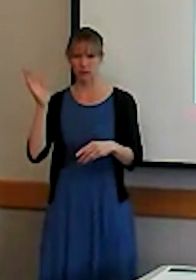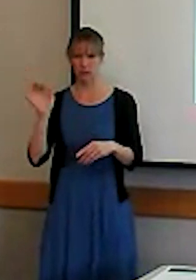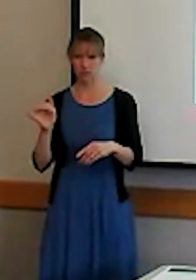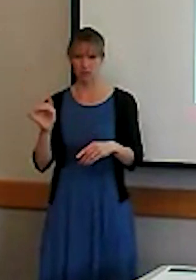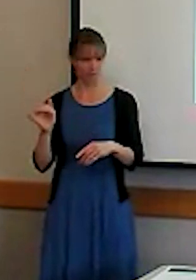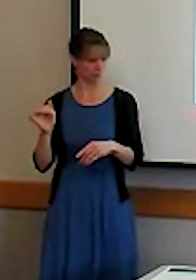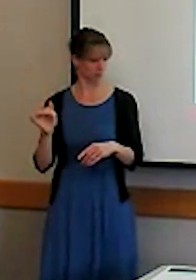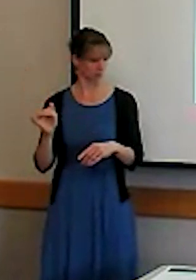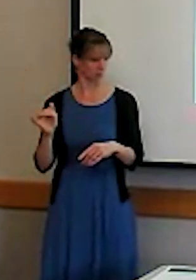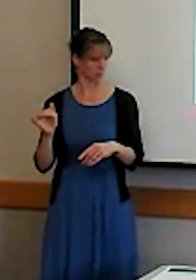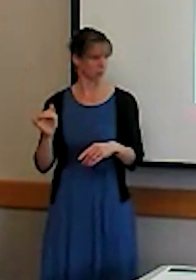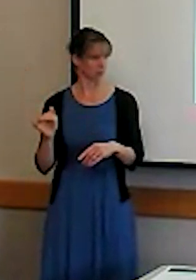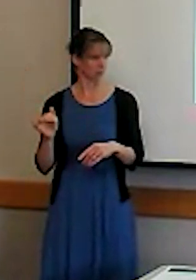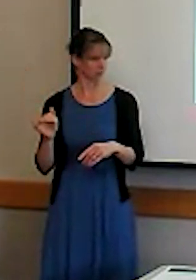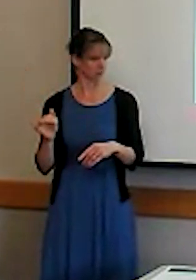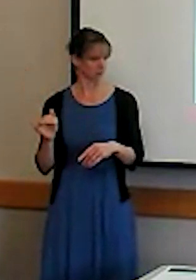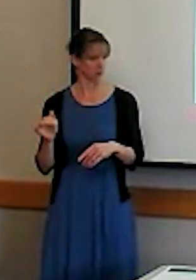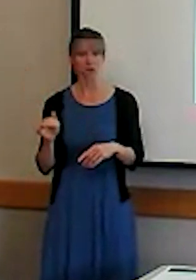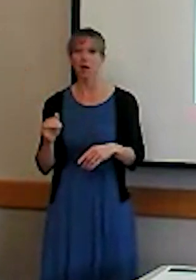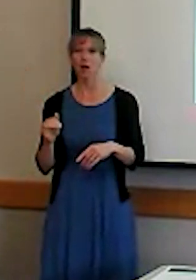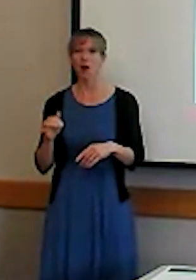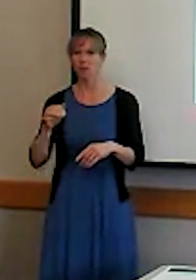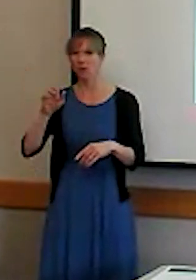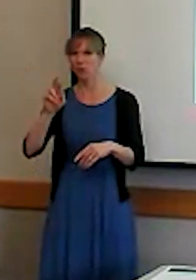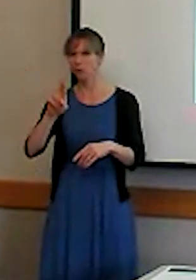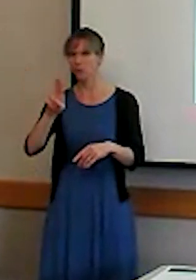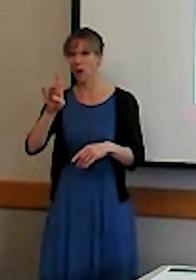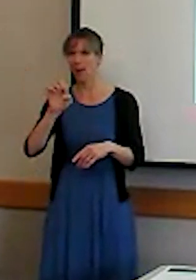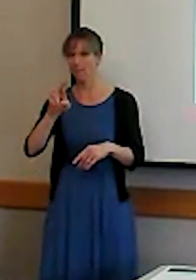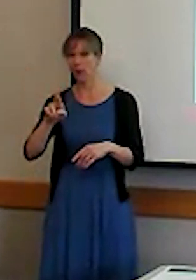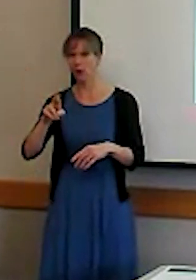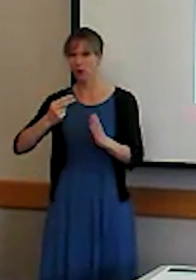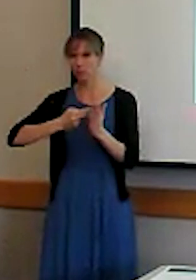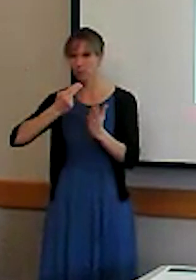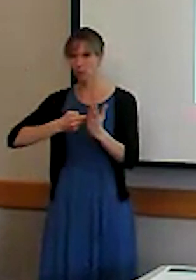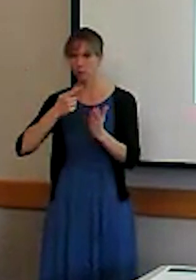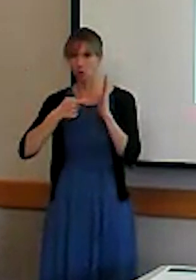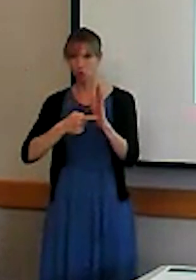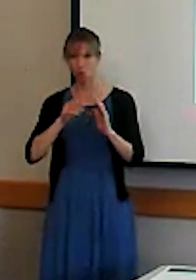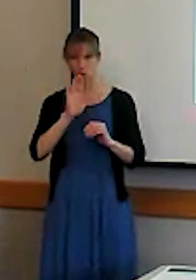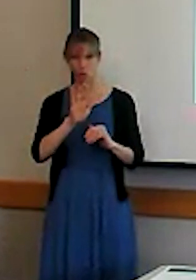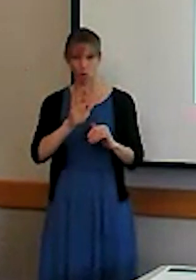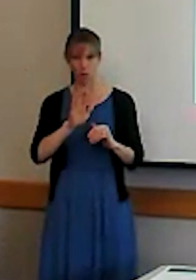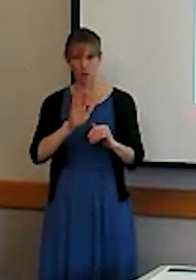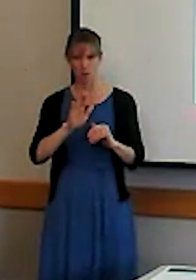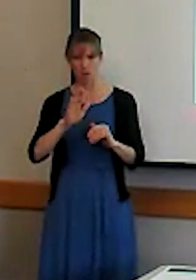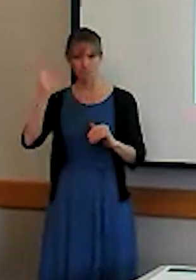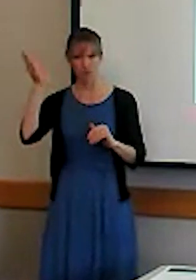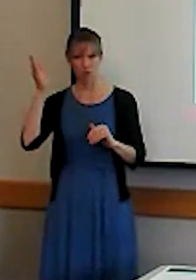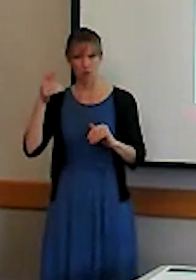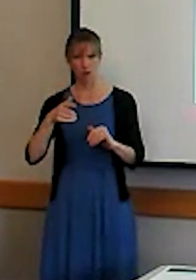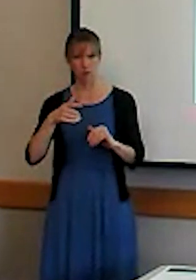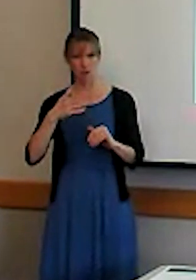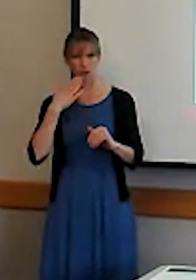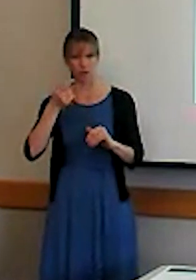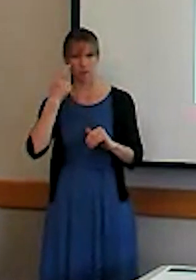if those rubber spoons that you show in your presentation, are they